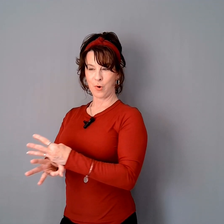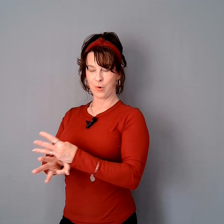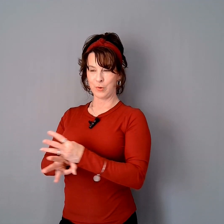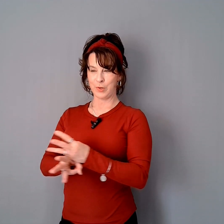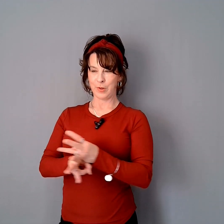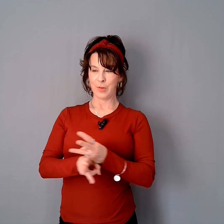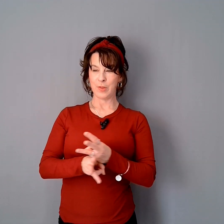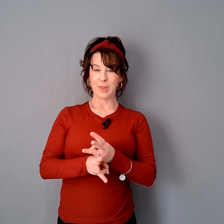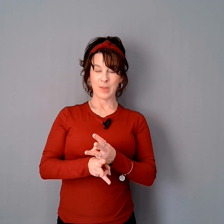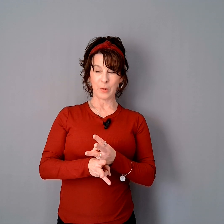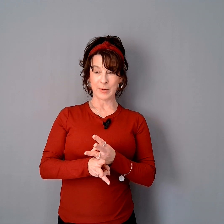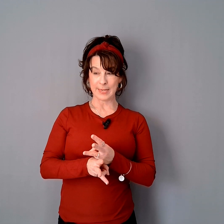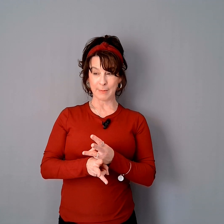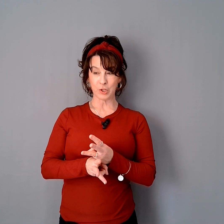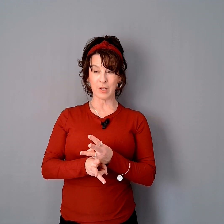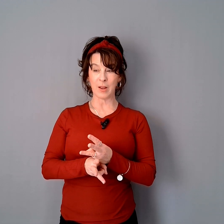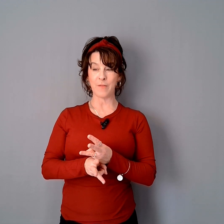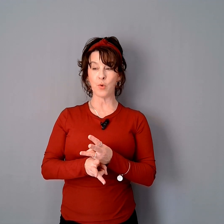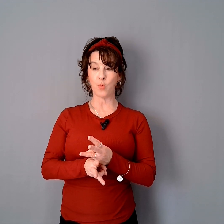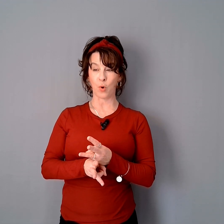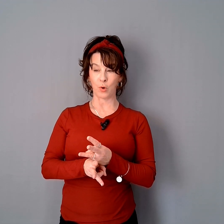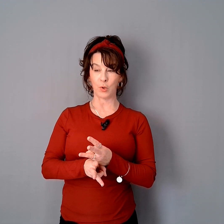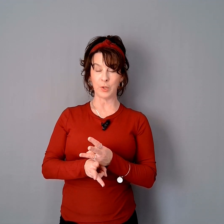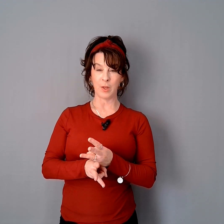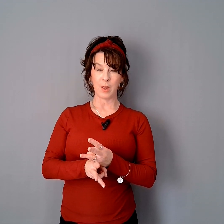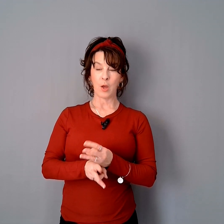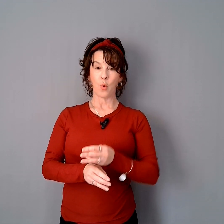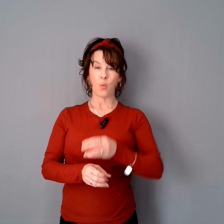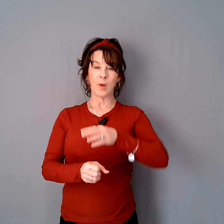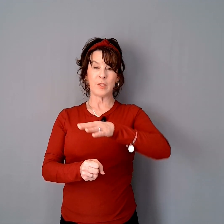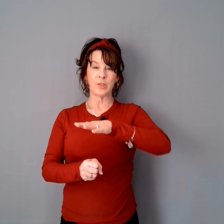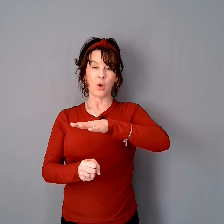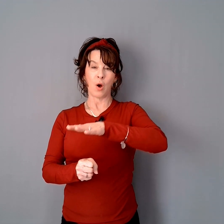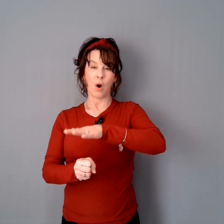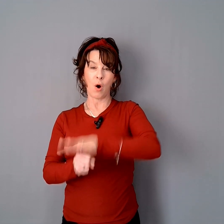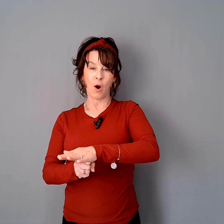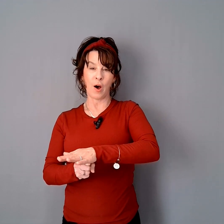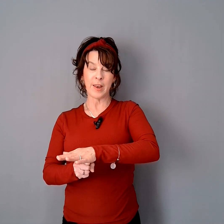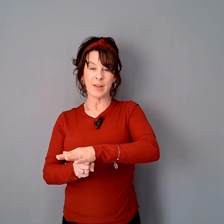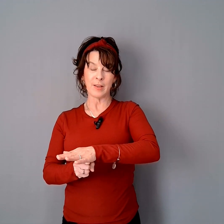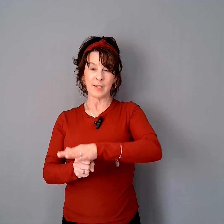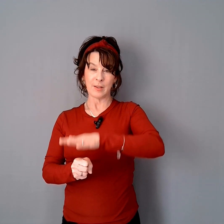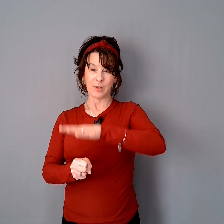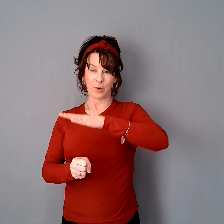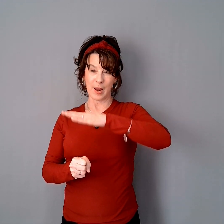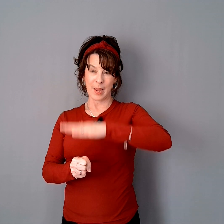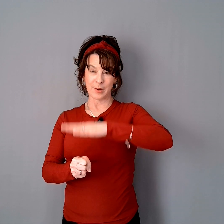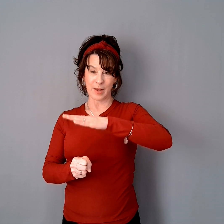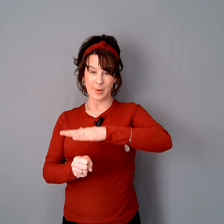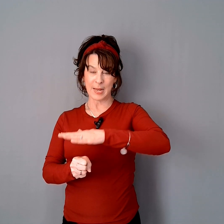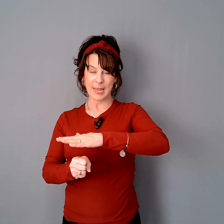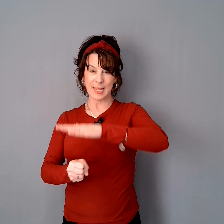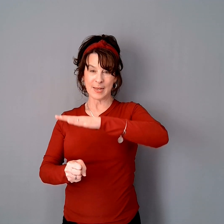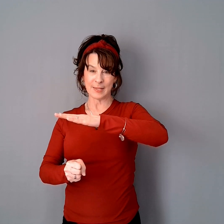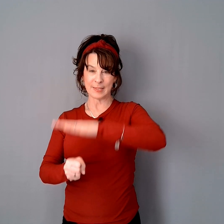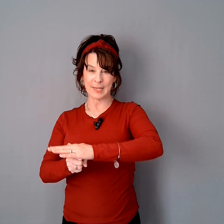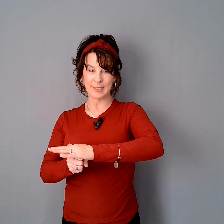World. The redemption of the world was on your dominant hand, sits